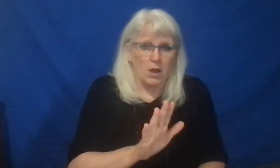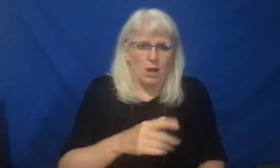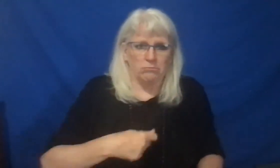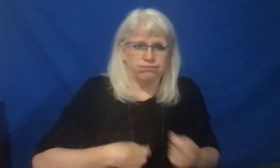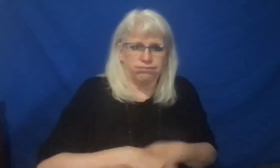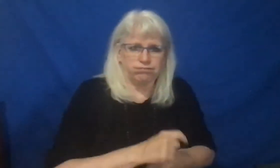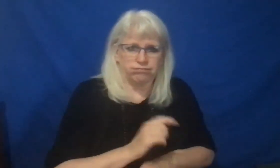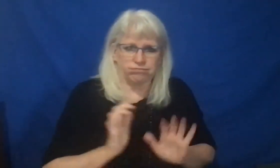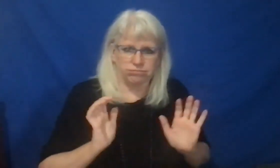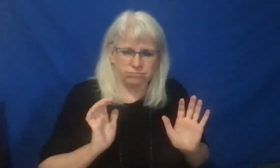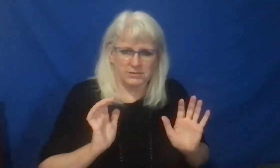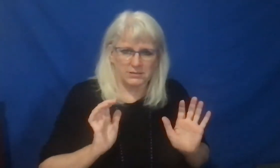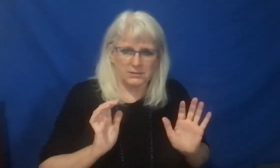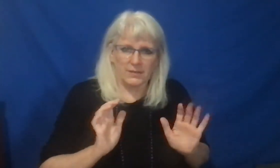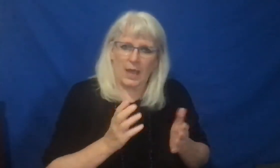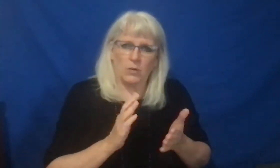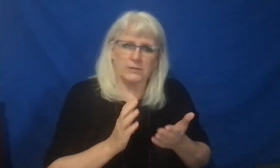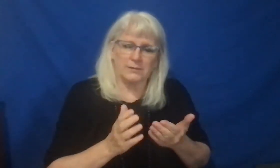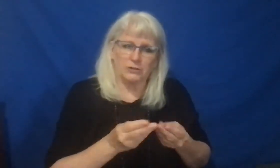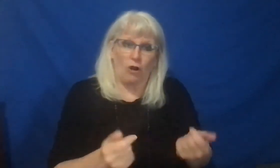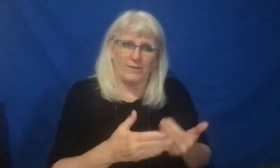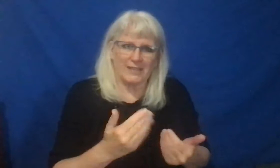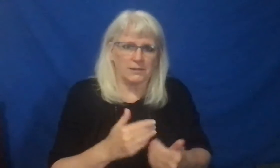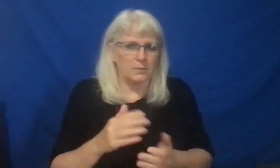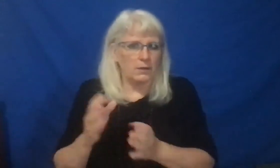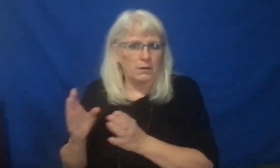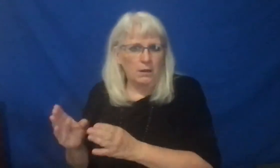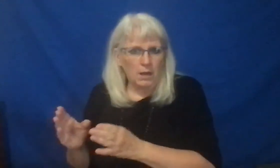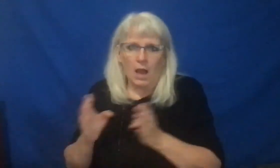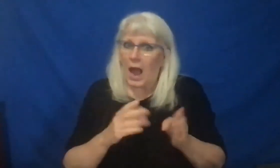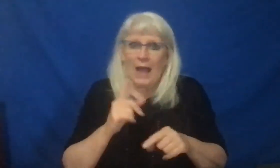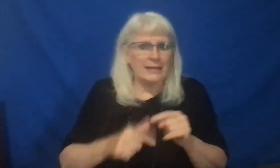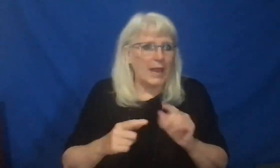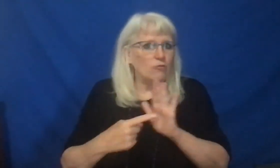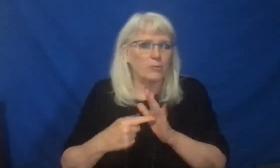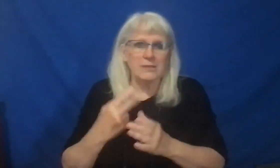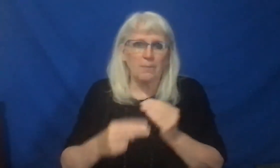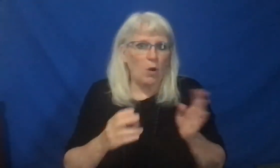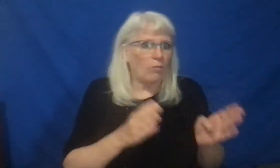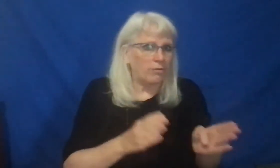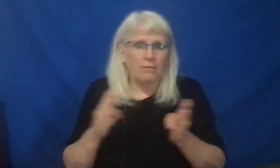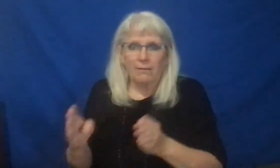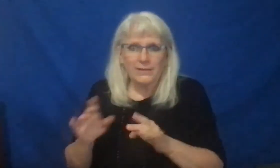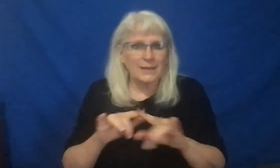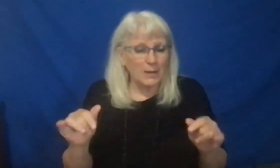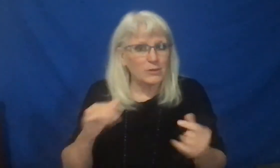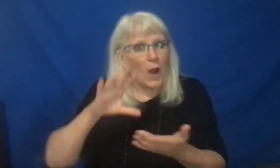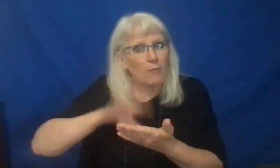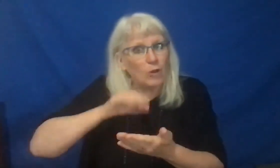really easily. But I'm right. I'm literally learning as I grow all the time. Don't know what